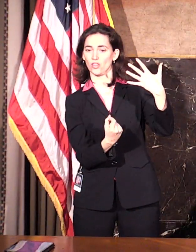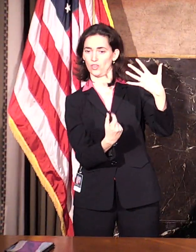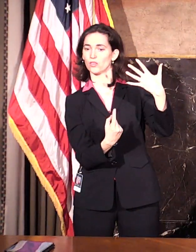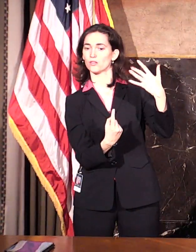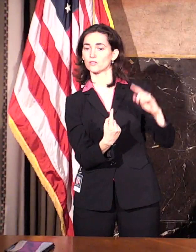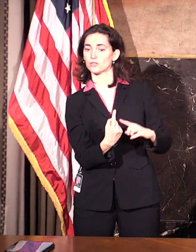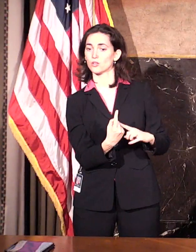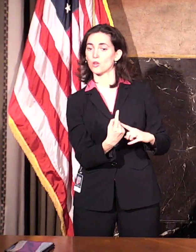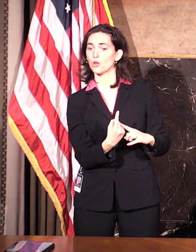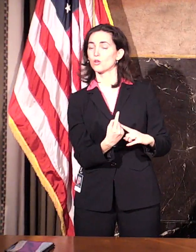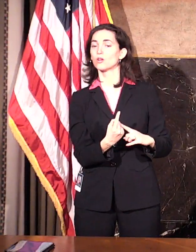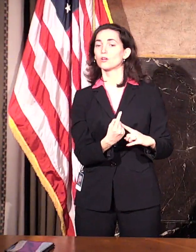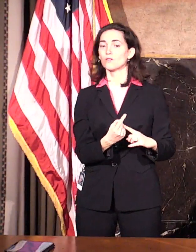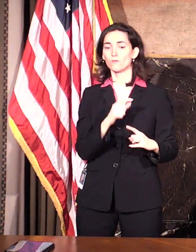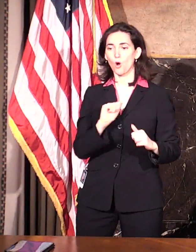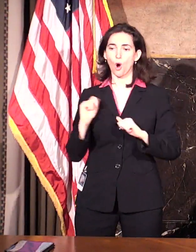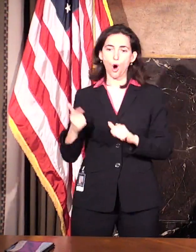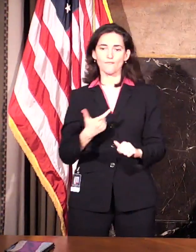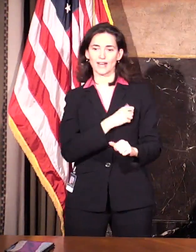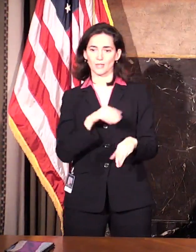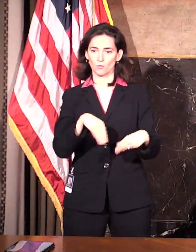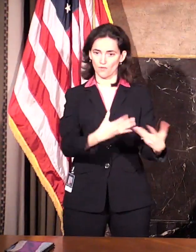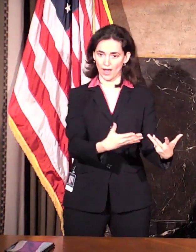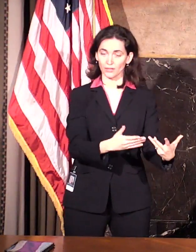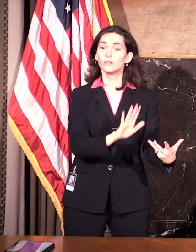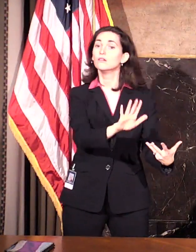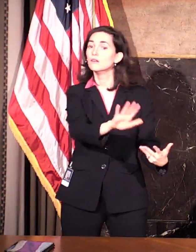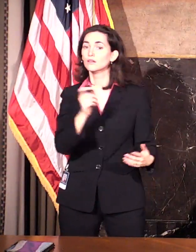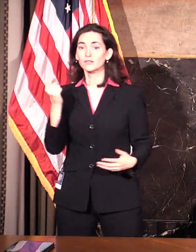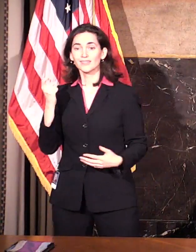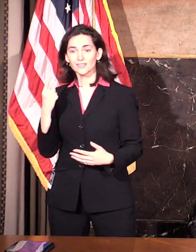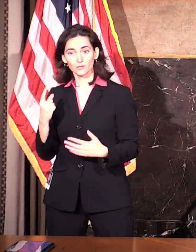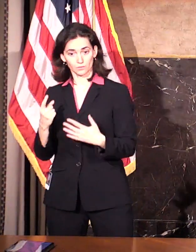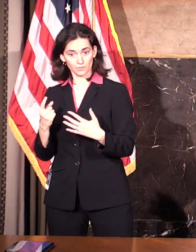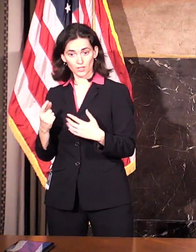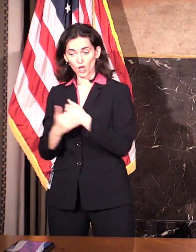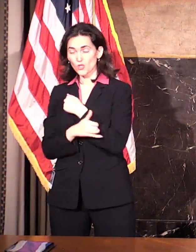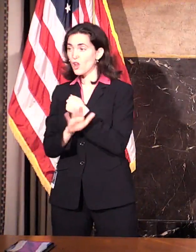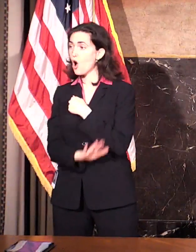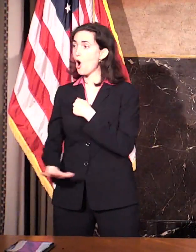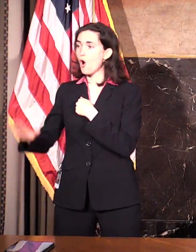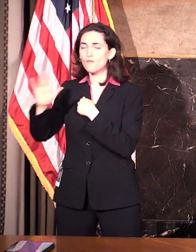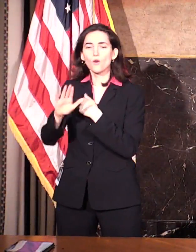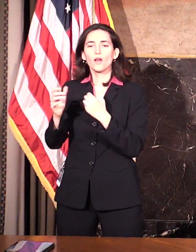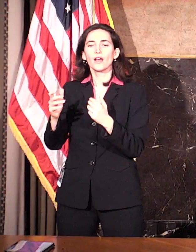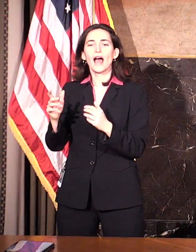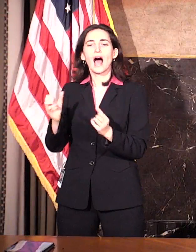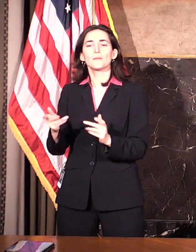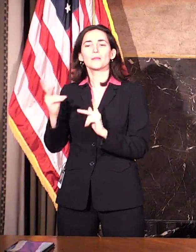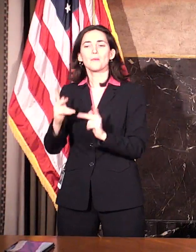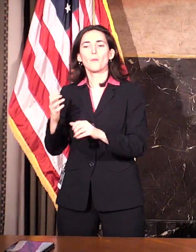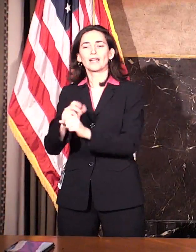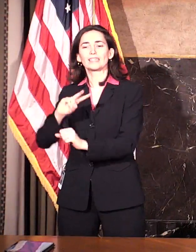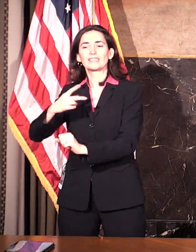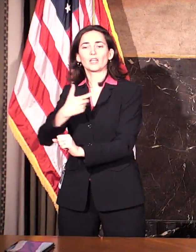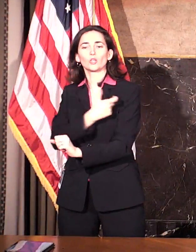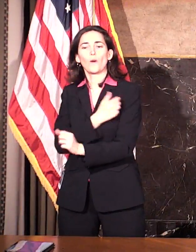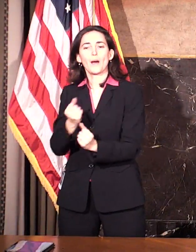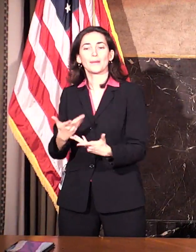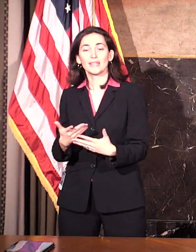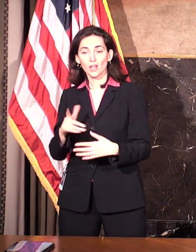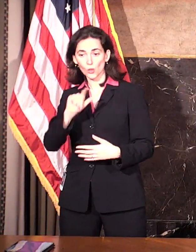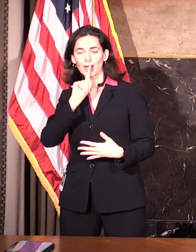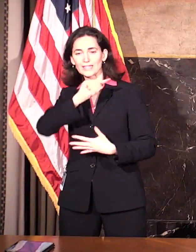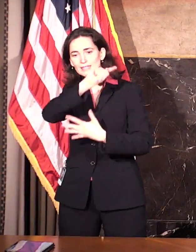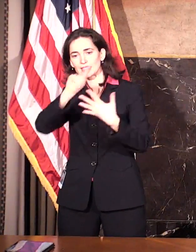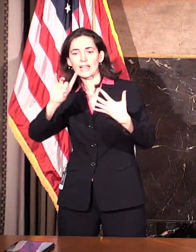received their second dose, was, I think, number 8 in the country. I don't know how that's going to shake out after this week